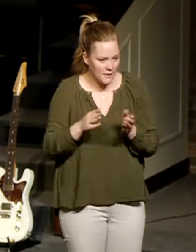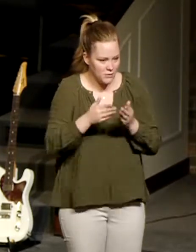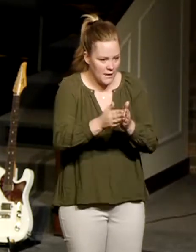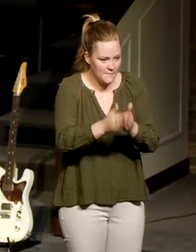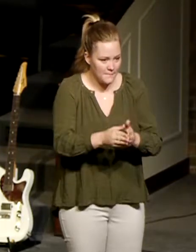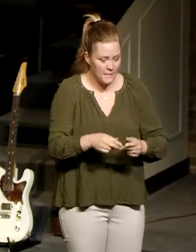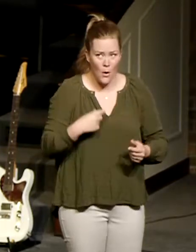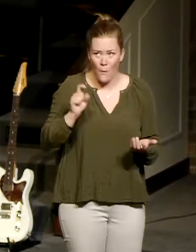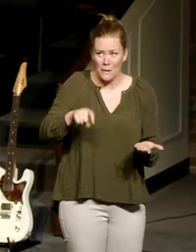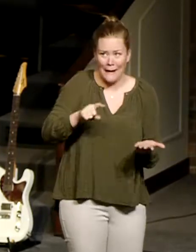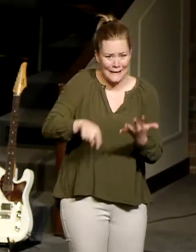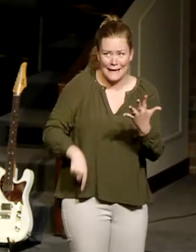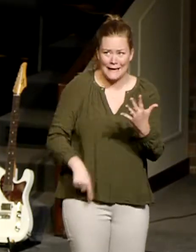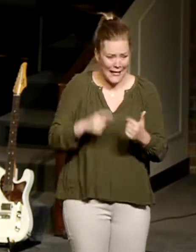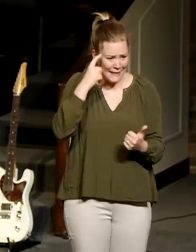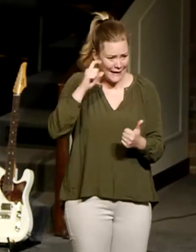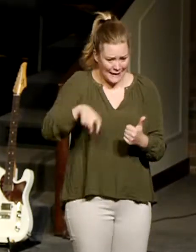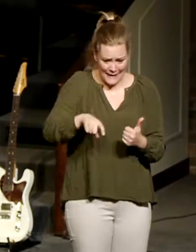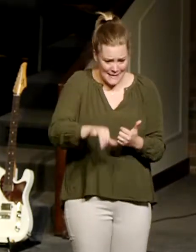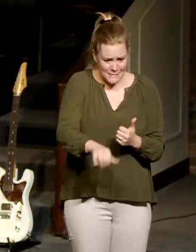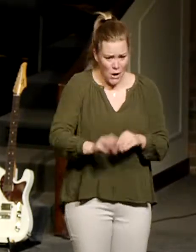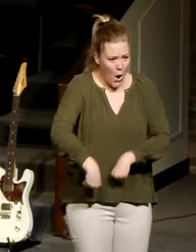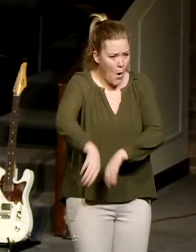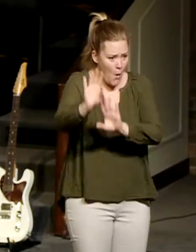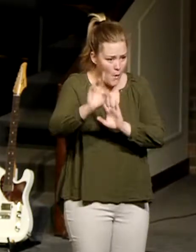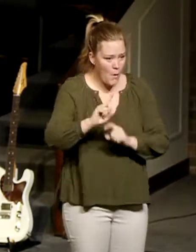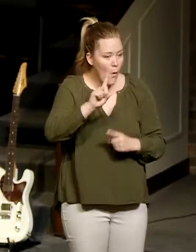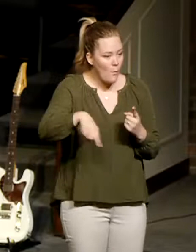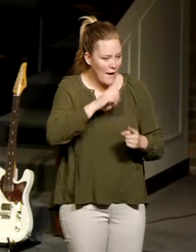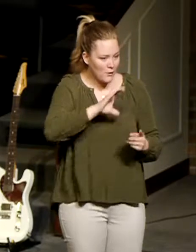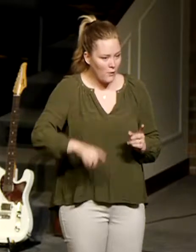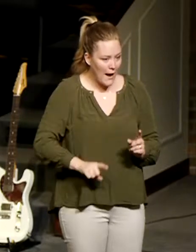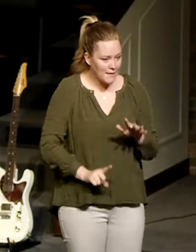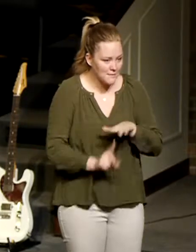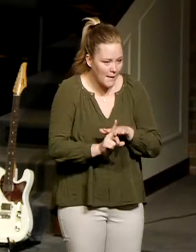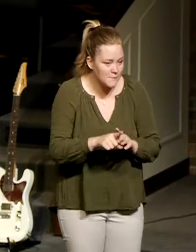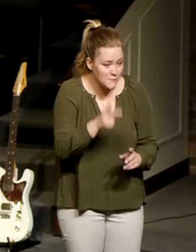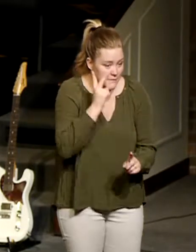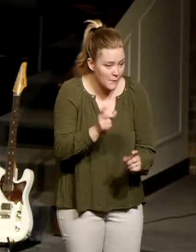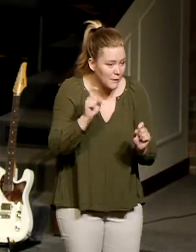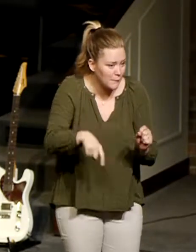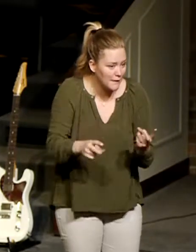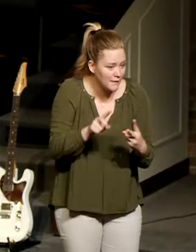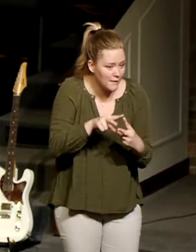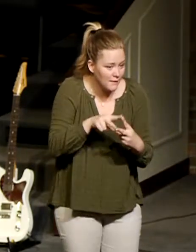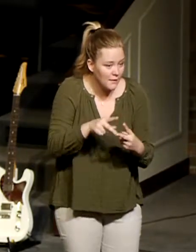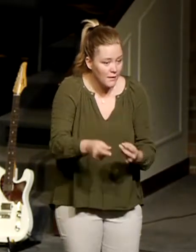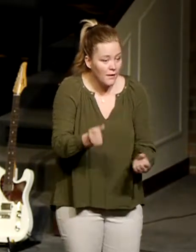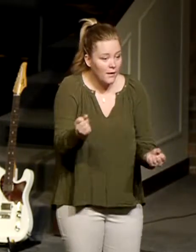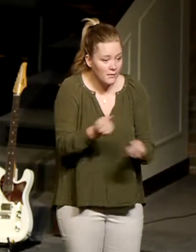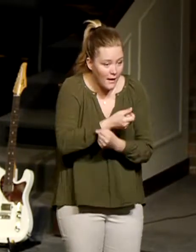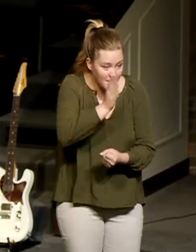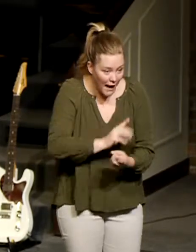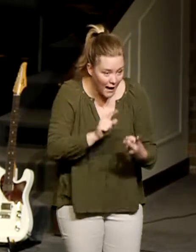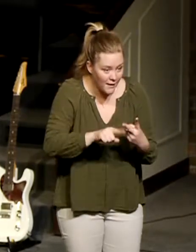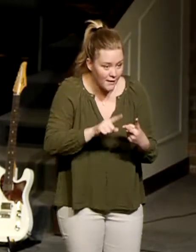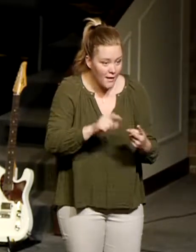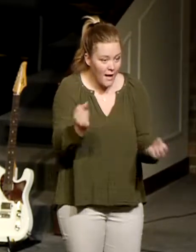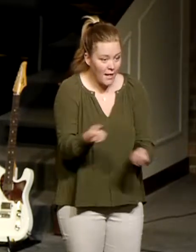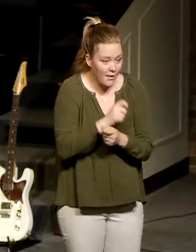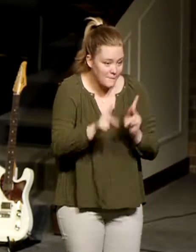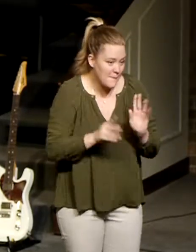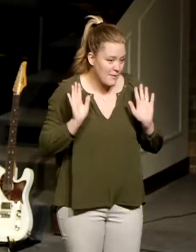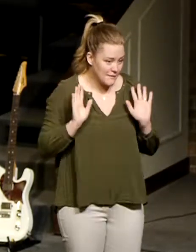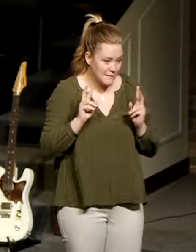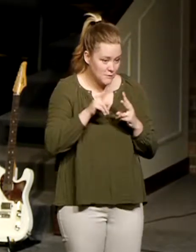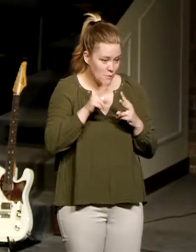need this? Watch when crisis comes. You'll see what you need. Here's what you need. Two things. Love God. Love your neighbor. That's it. Two